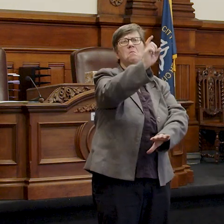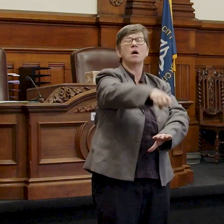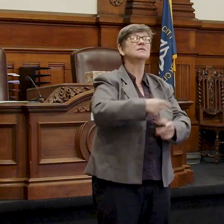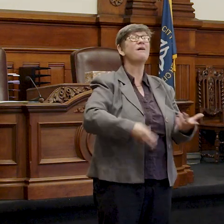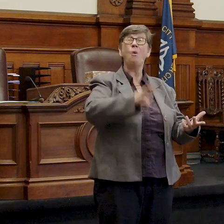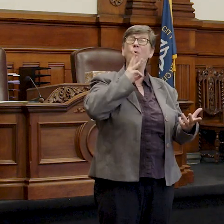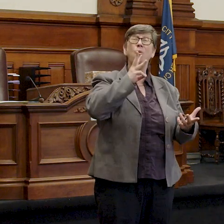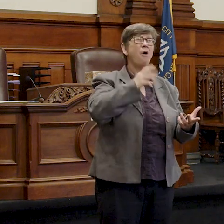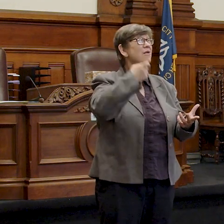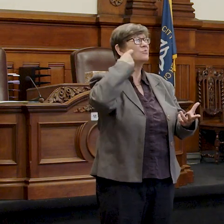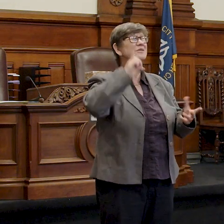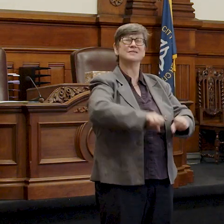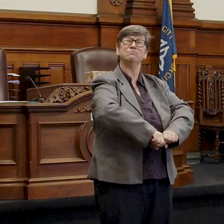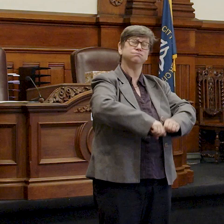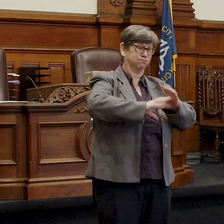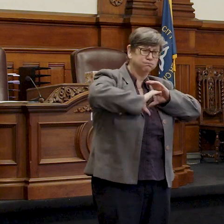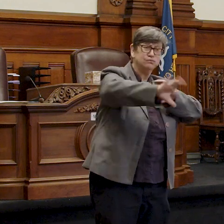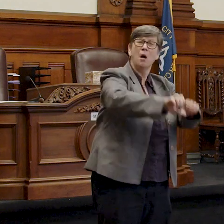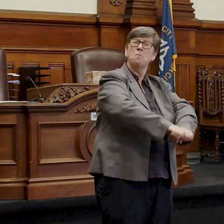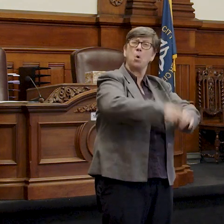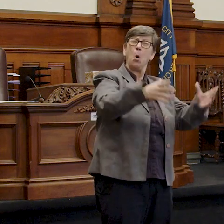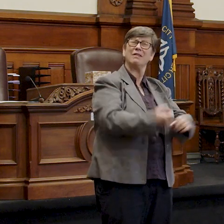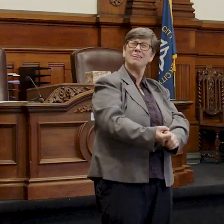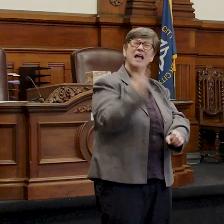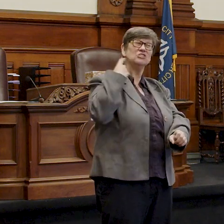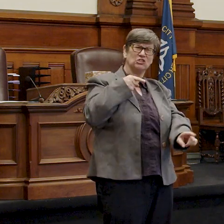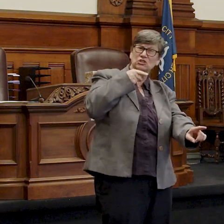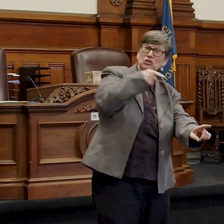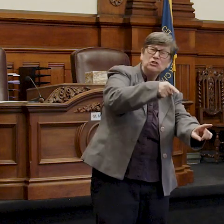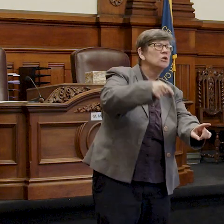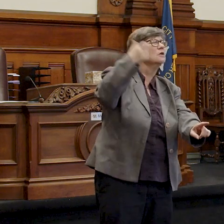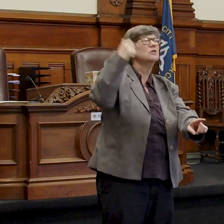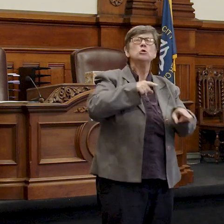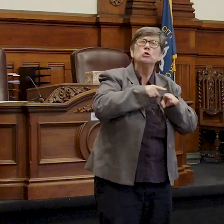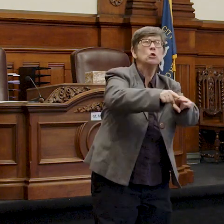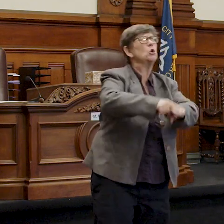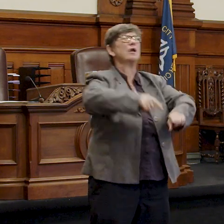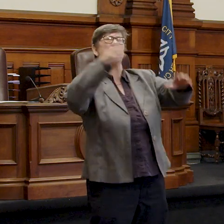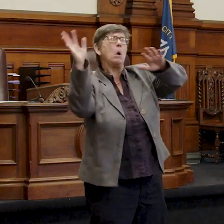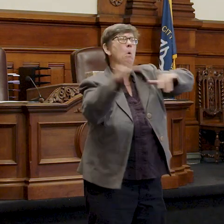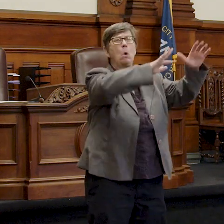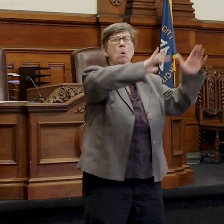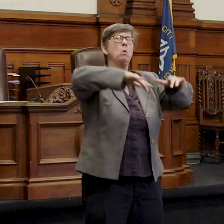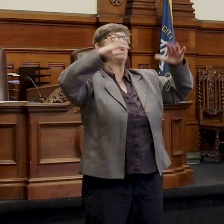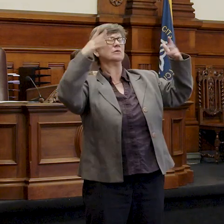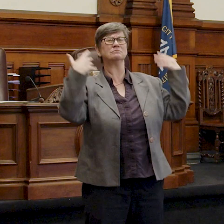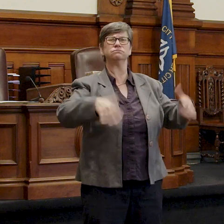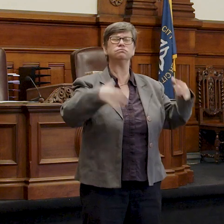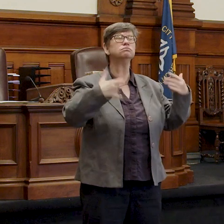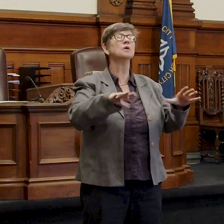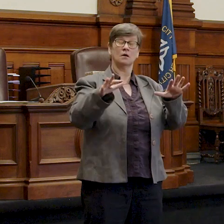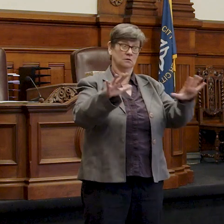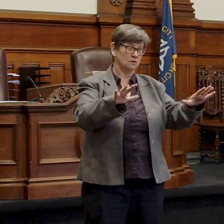coupled with a snowstorm last year was a wake-up call. Communities across the nation are suffering the consequences of